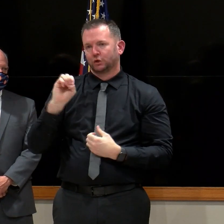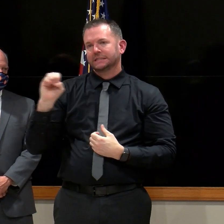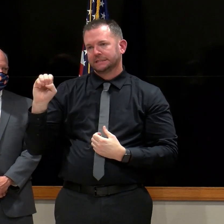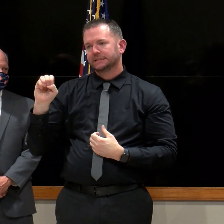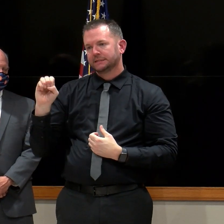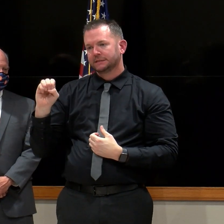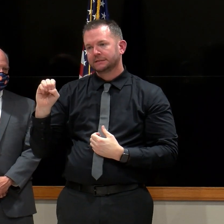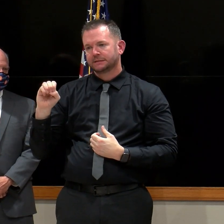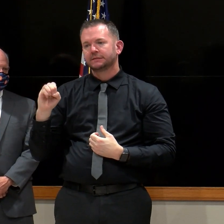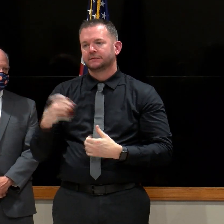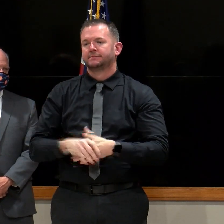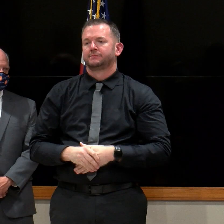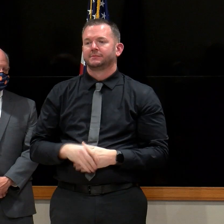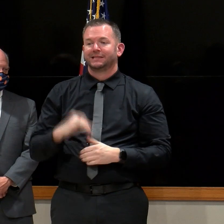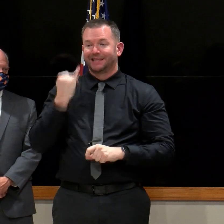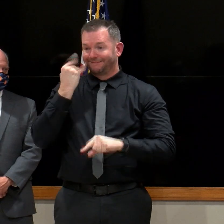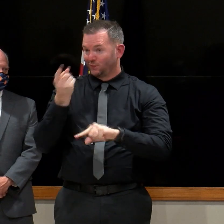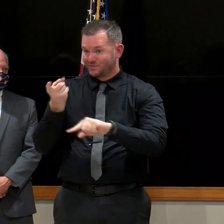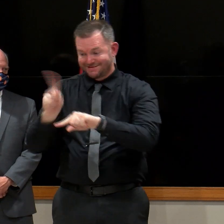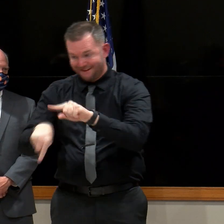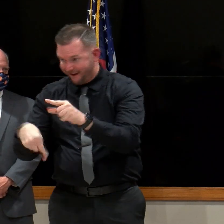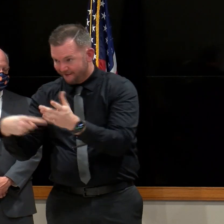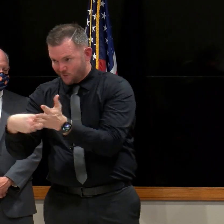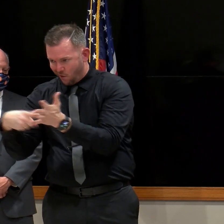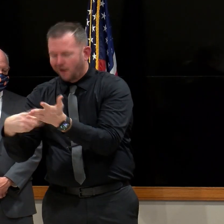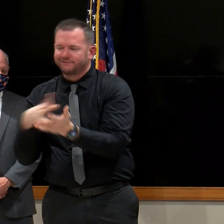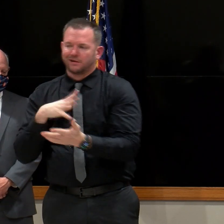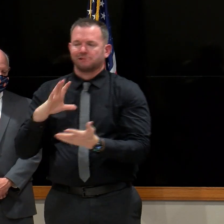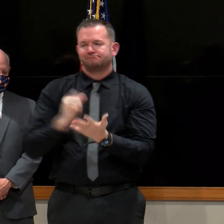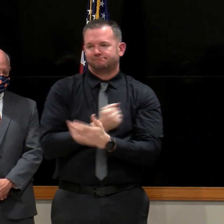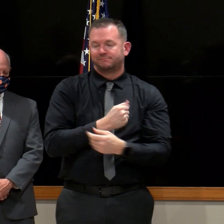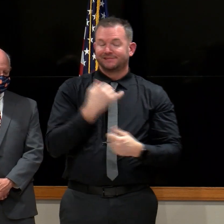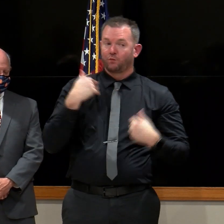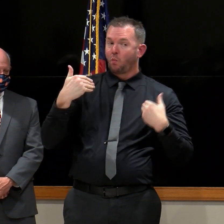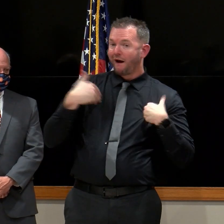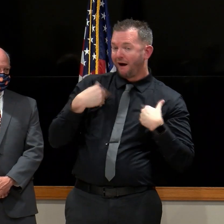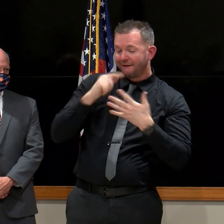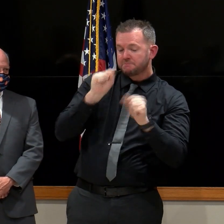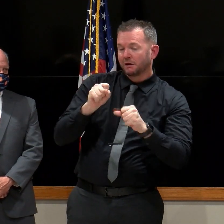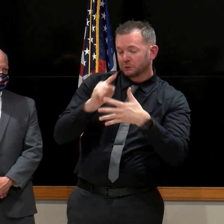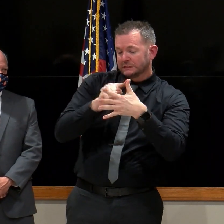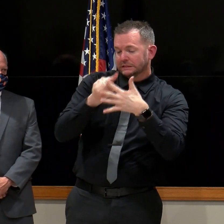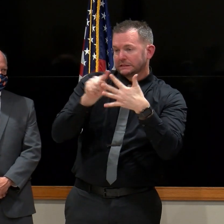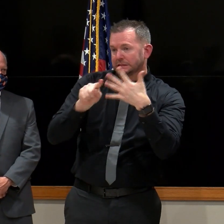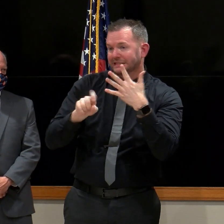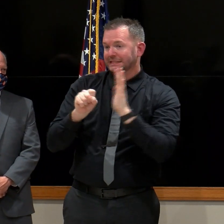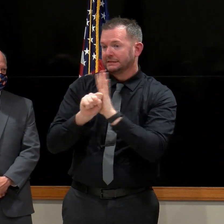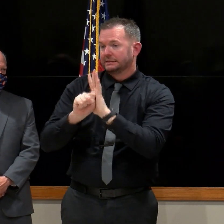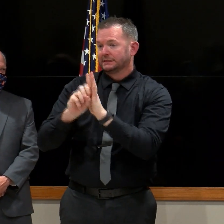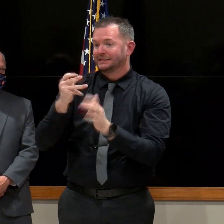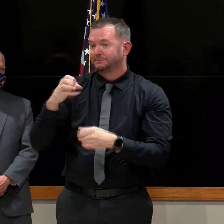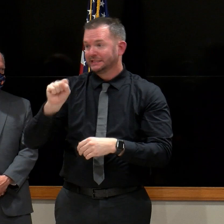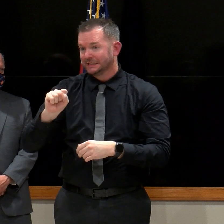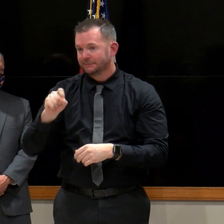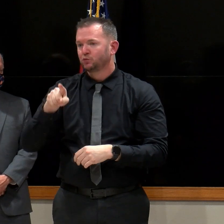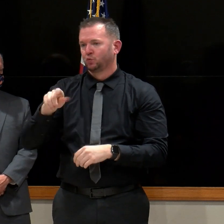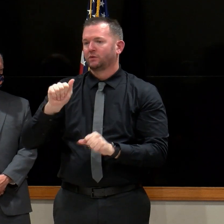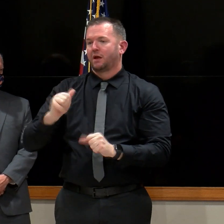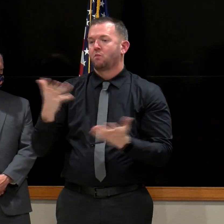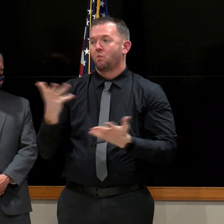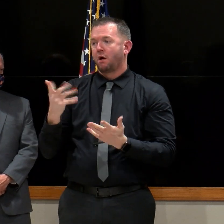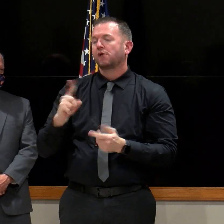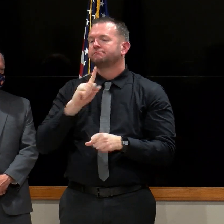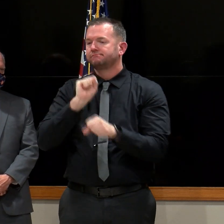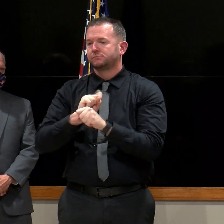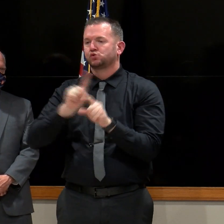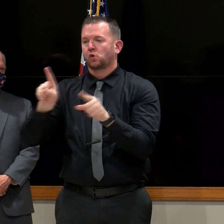showing symptoms or not. You can log on to hcphtx.org or readyharris.org, or you can even call our call center at